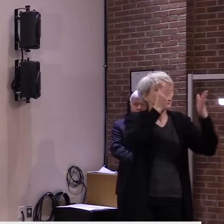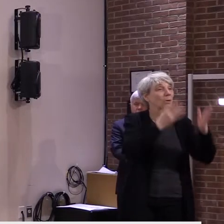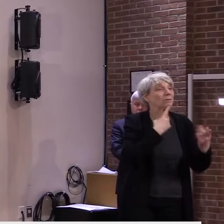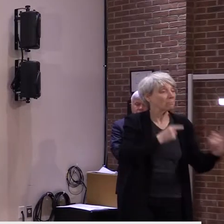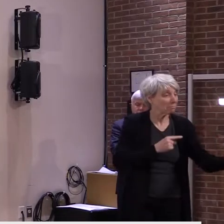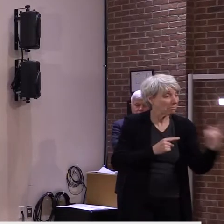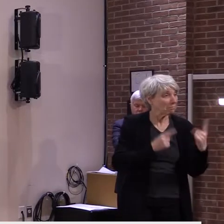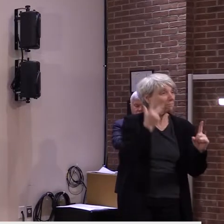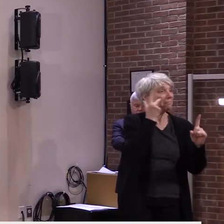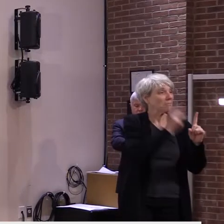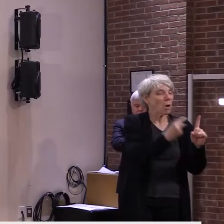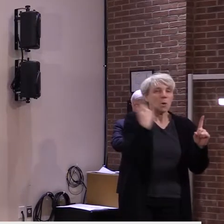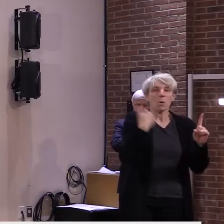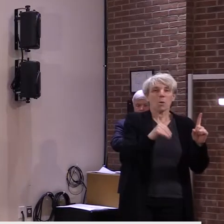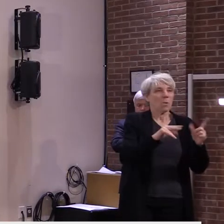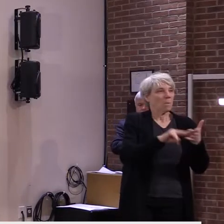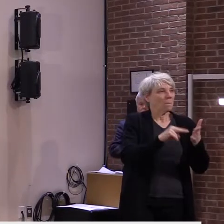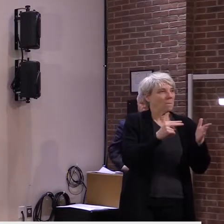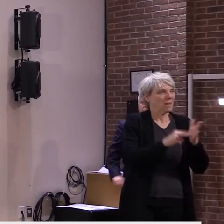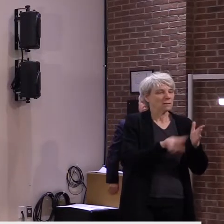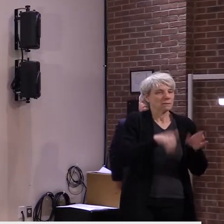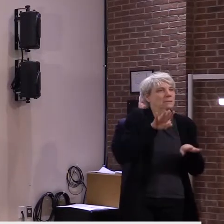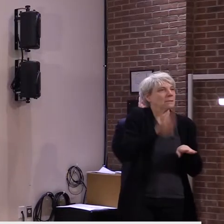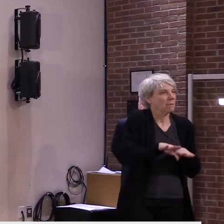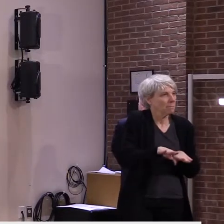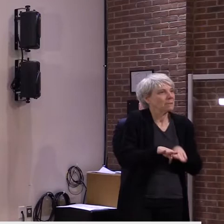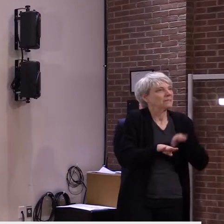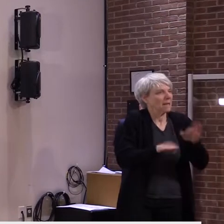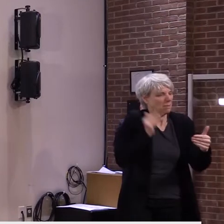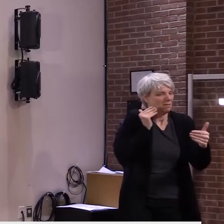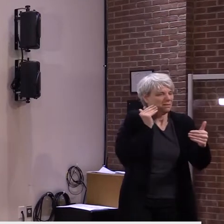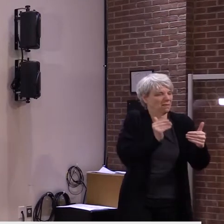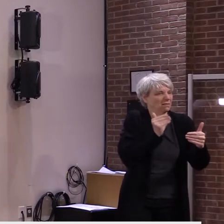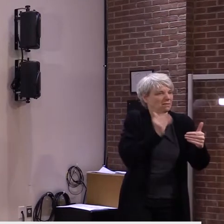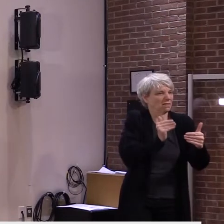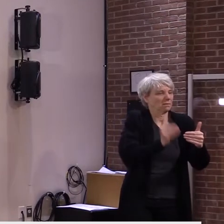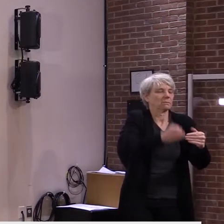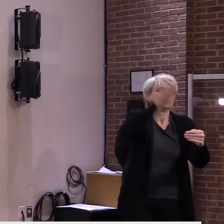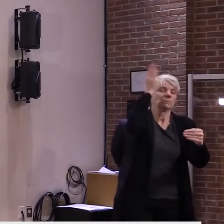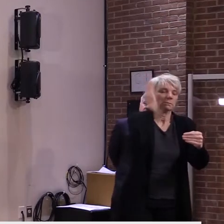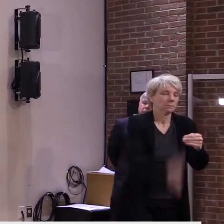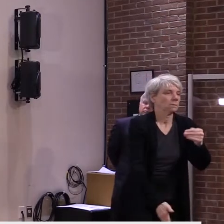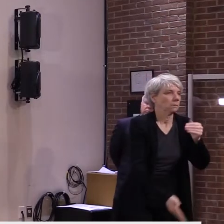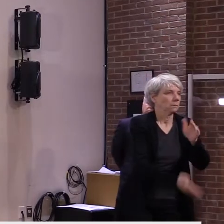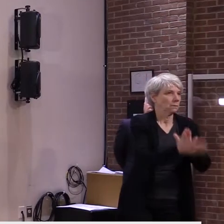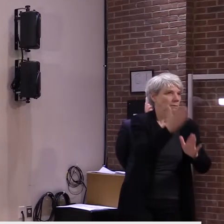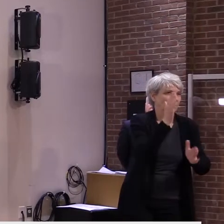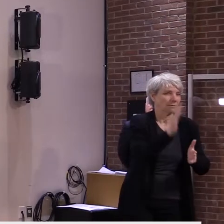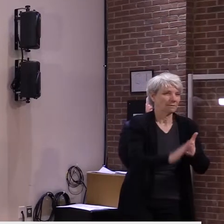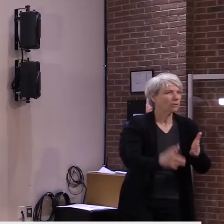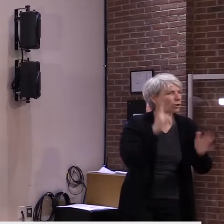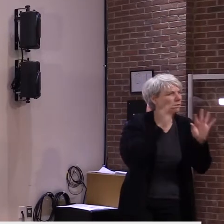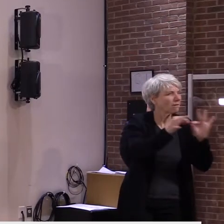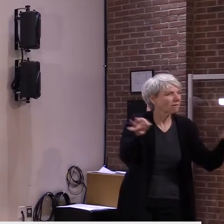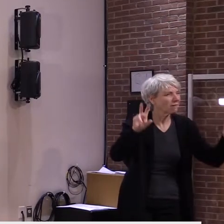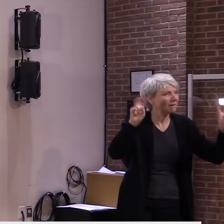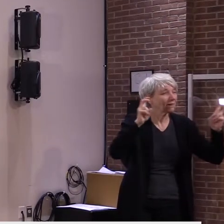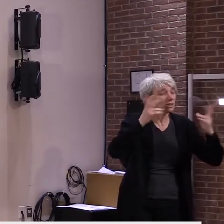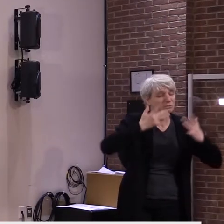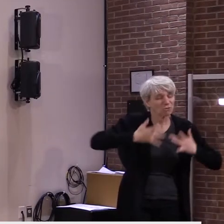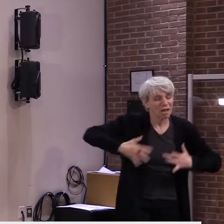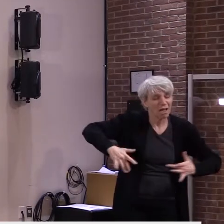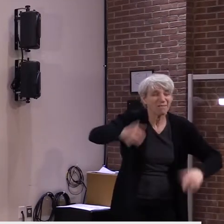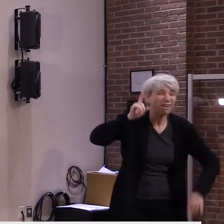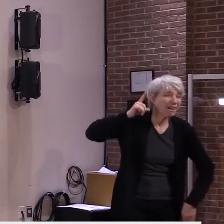an additional step toward the pandemic finish line. As the saying goes, a journey of 1,000 miles begins with a single